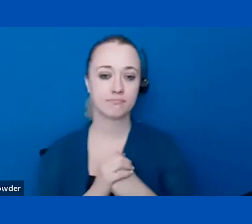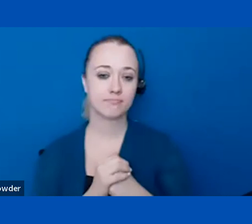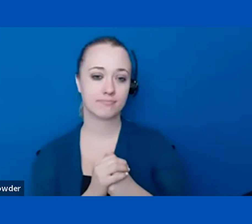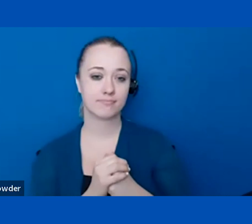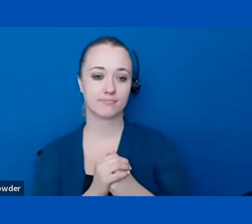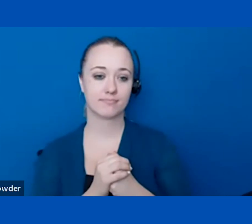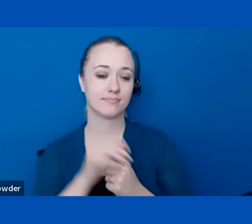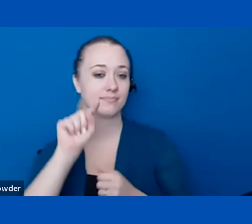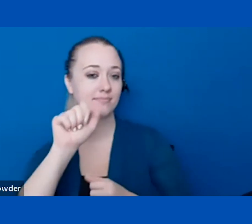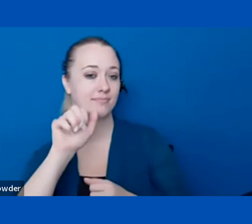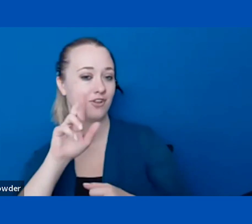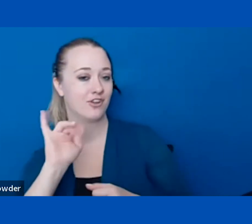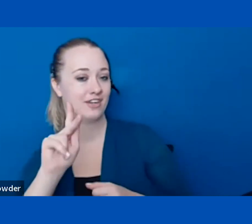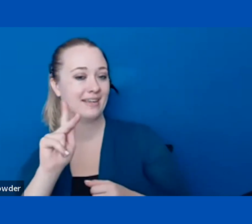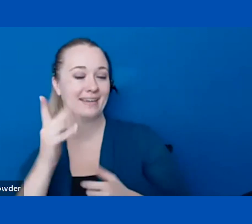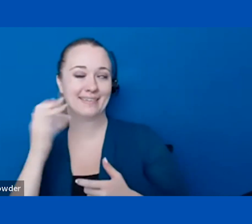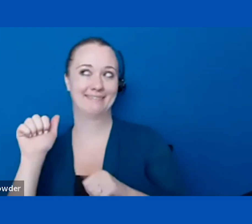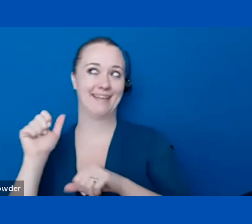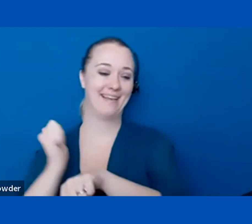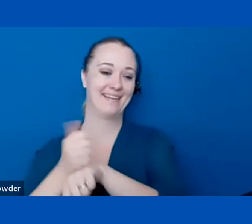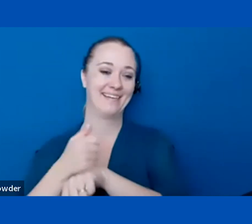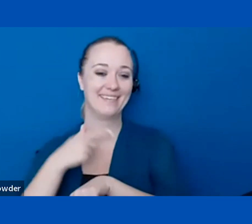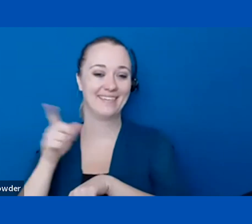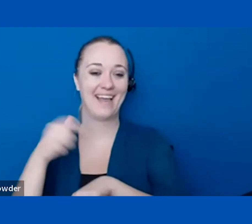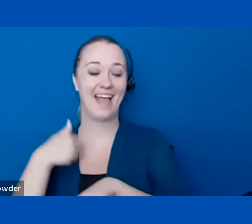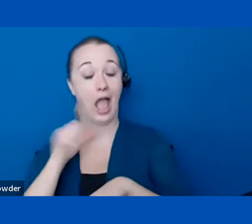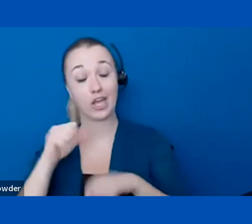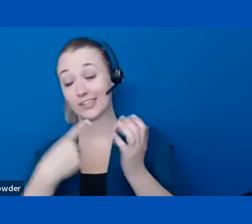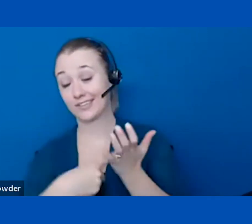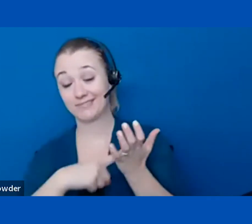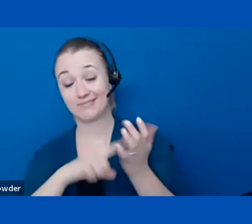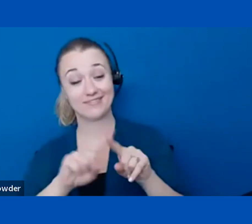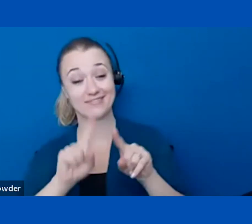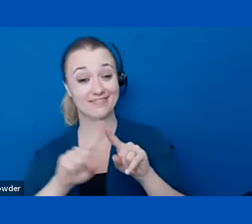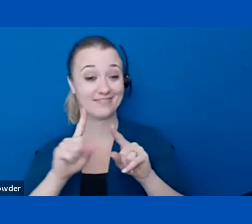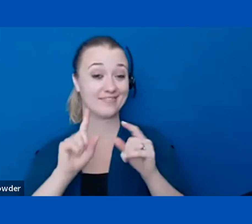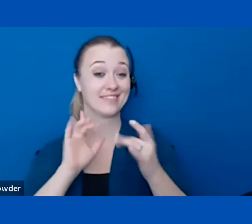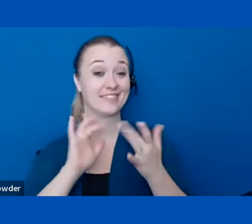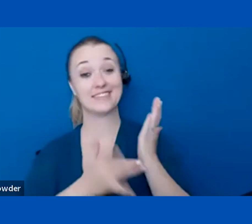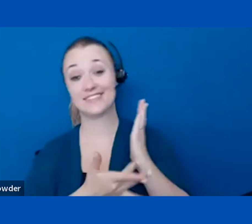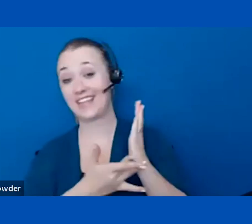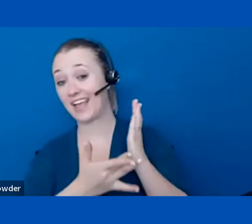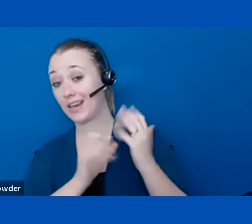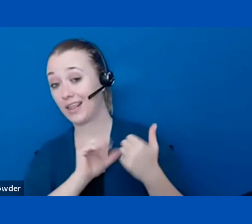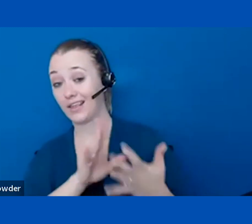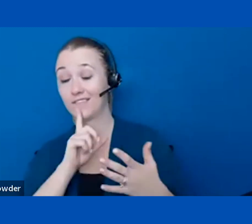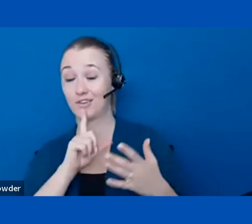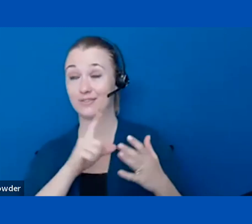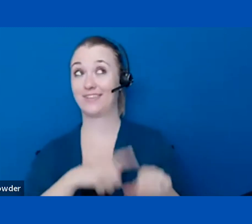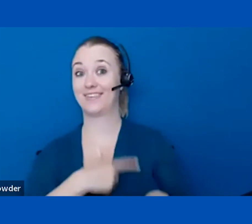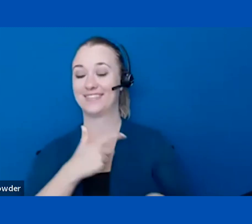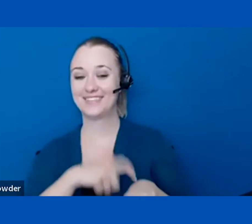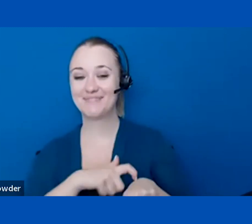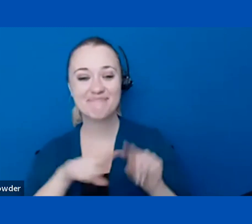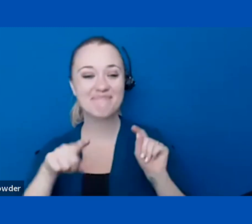Yeah, dude, just to kind of go off that, like I could talk about techniques and different things like that for a while. I kind of